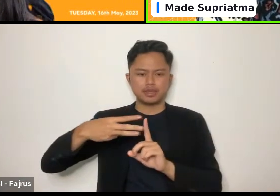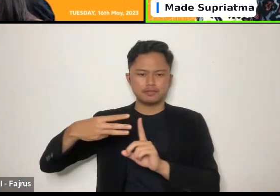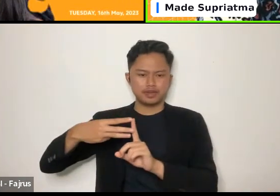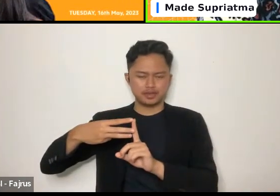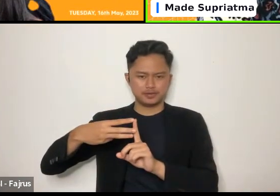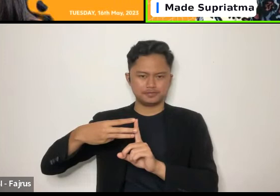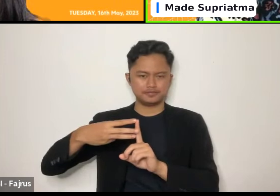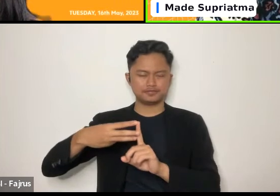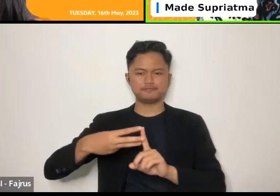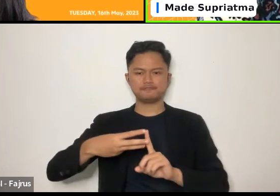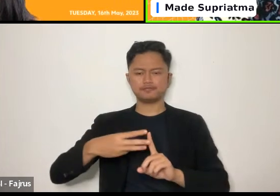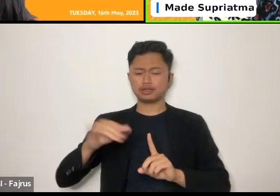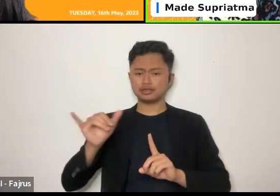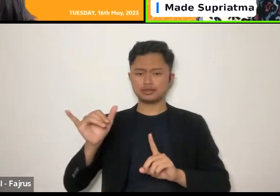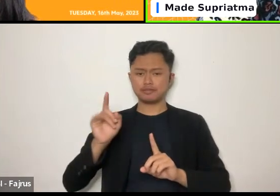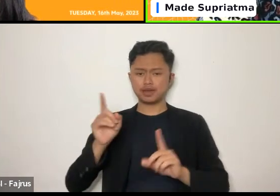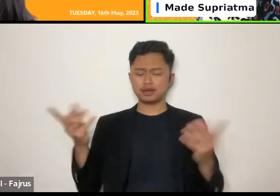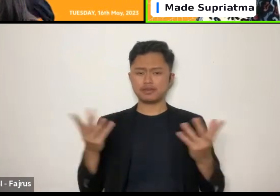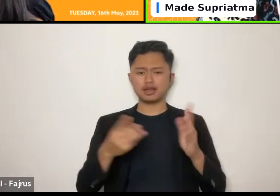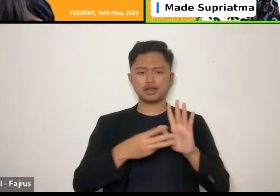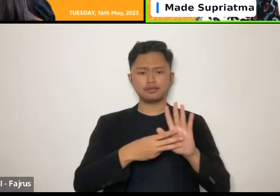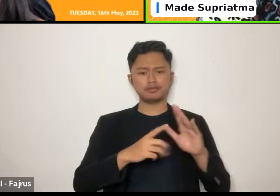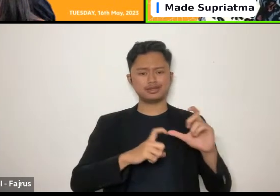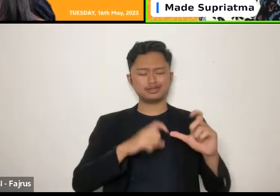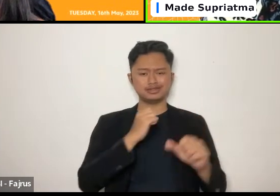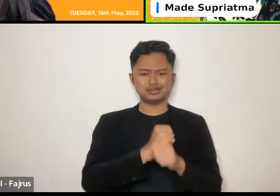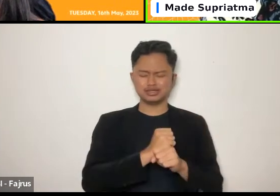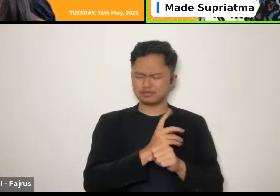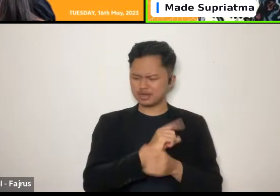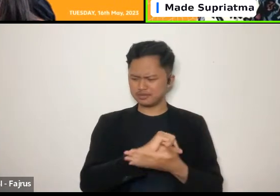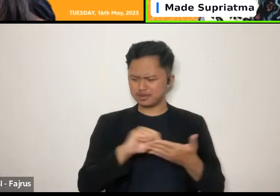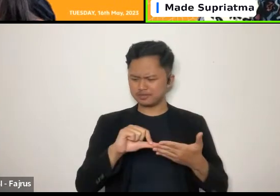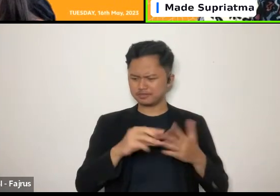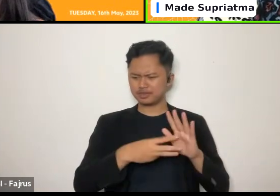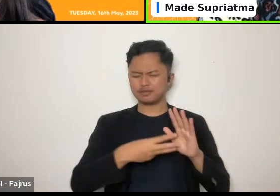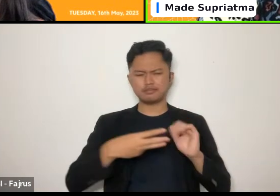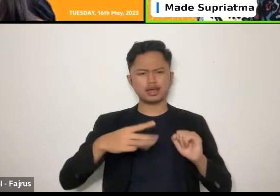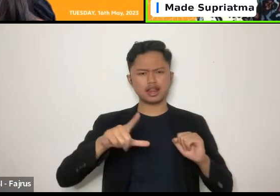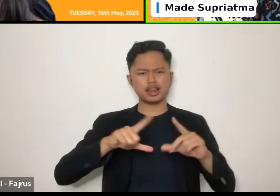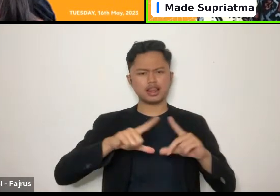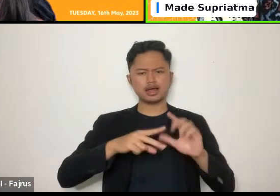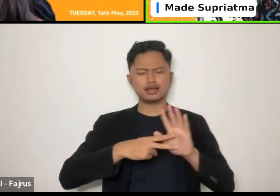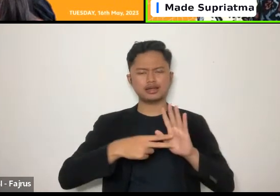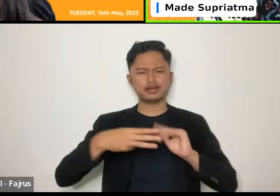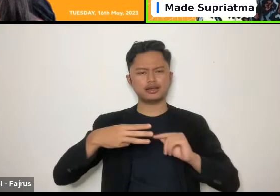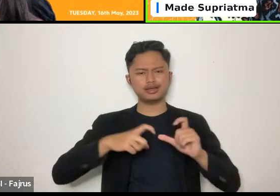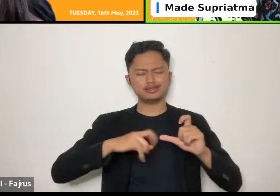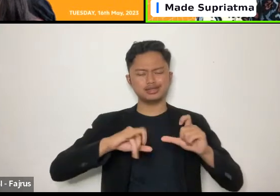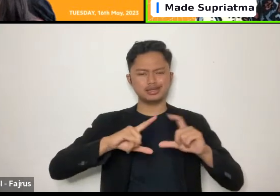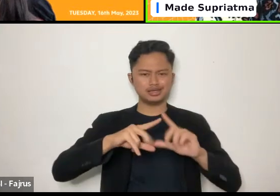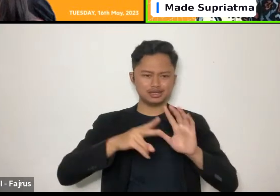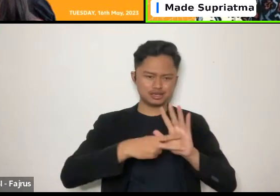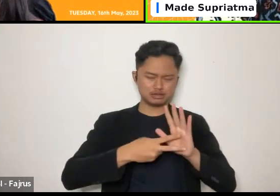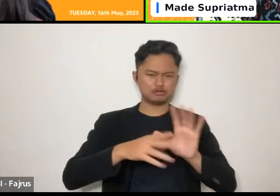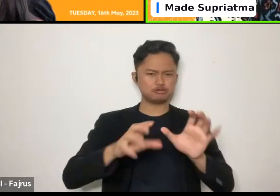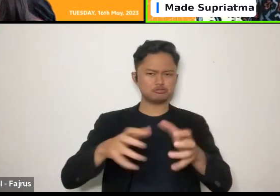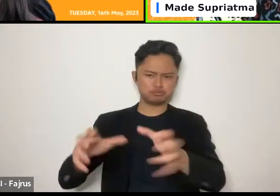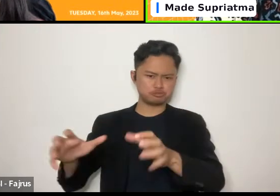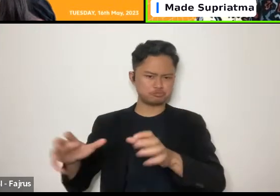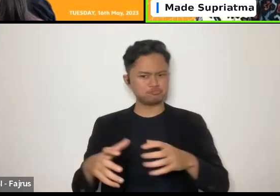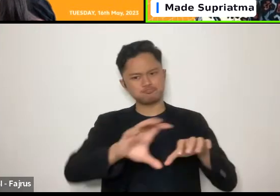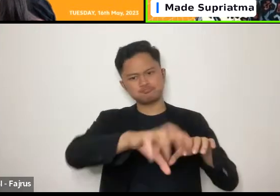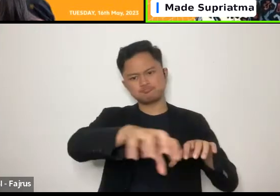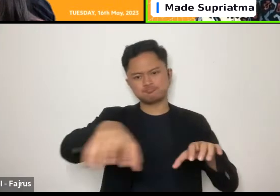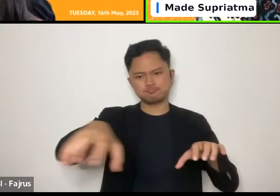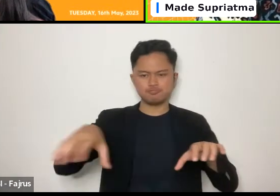the MSG, what is that, Melanesian Spearhead Groups. I think, but